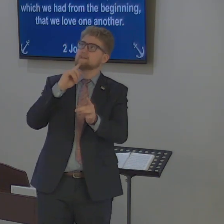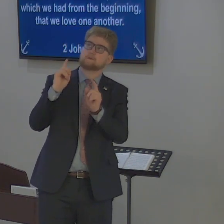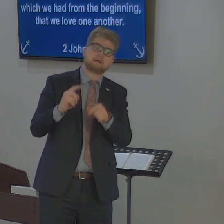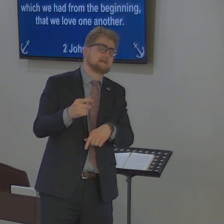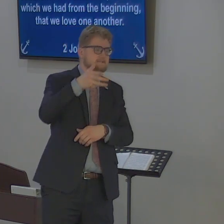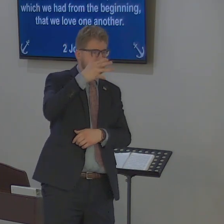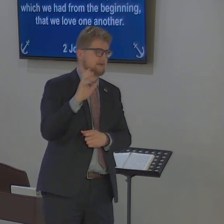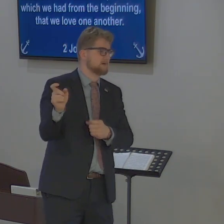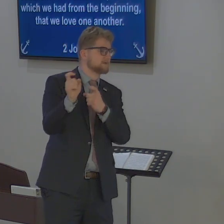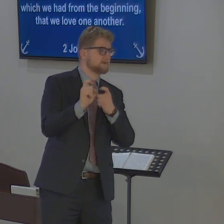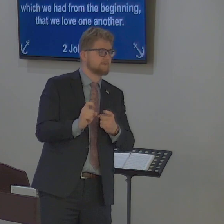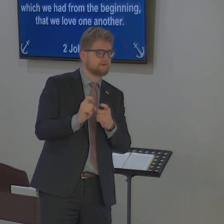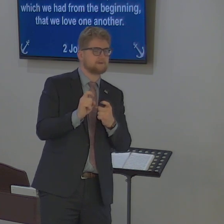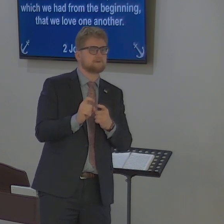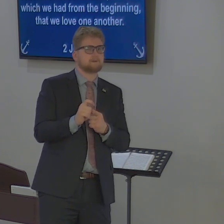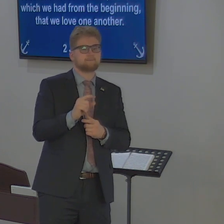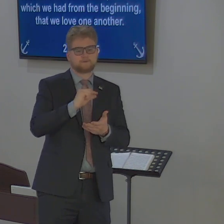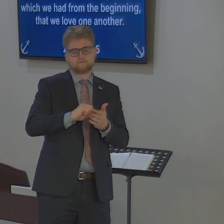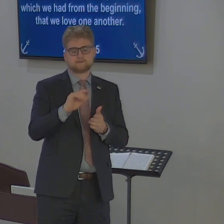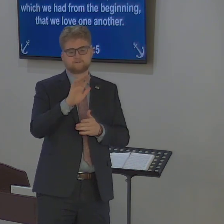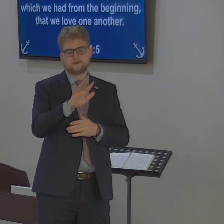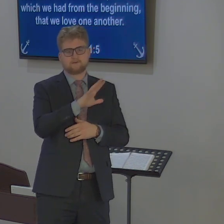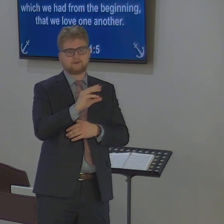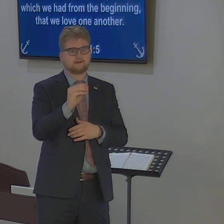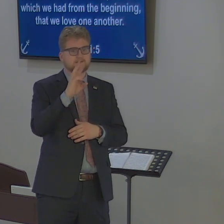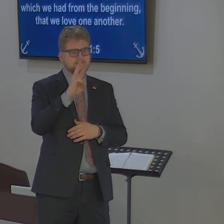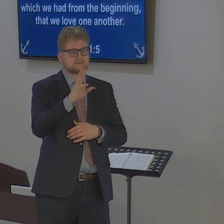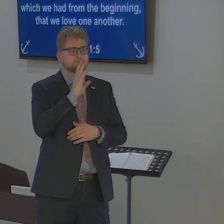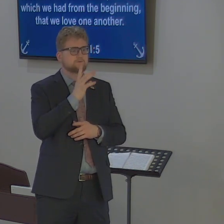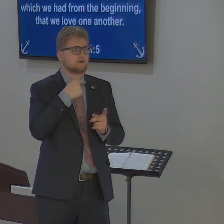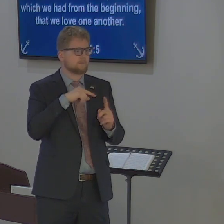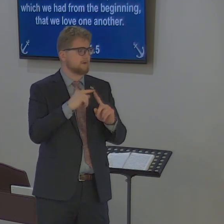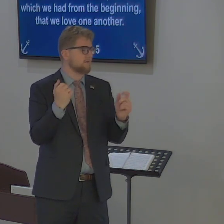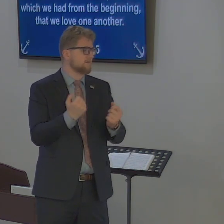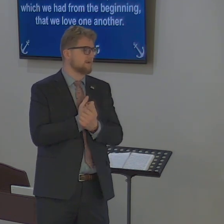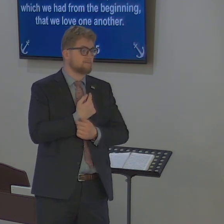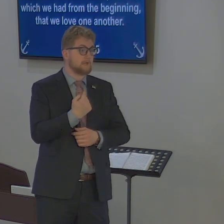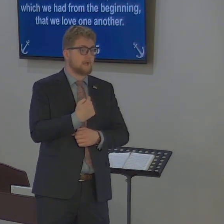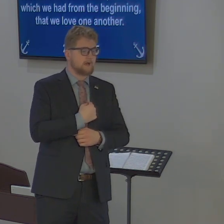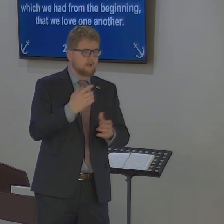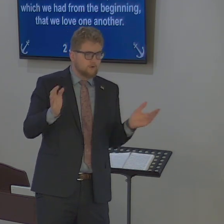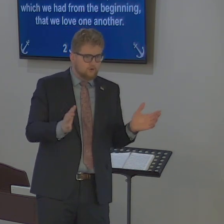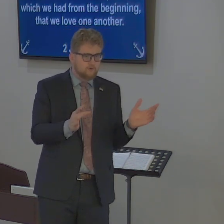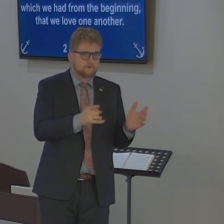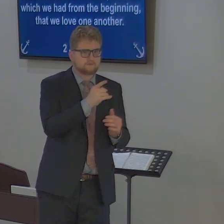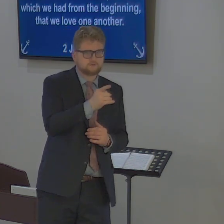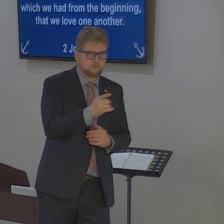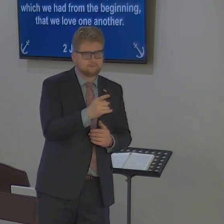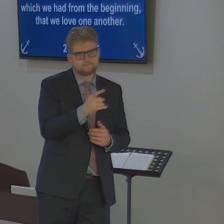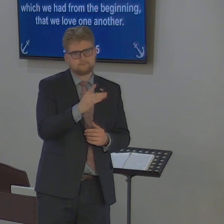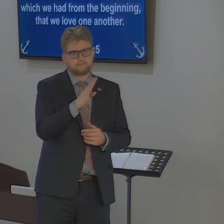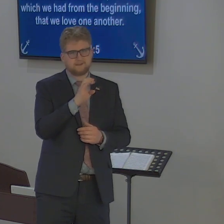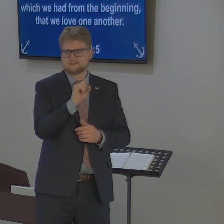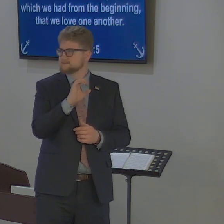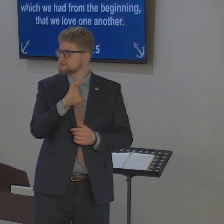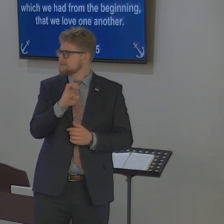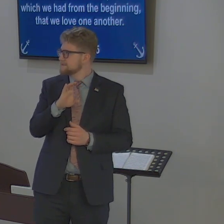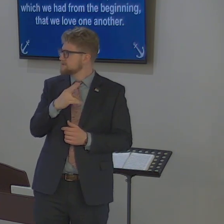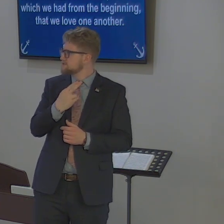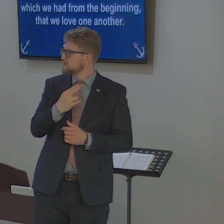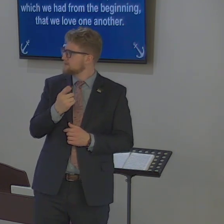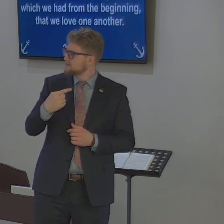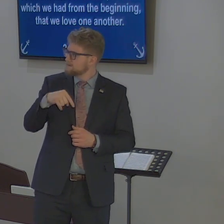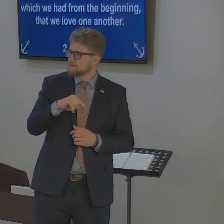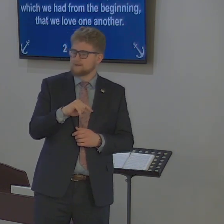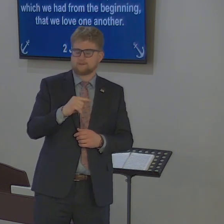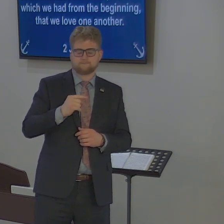to receive. Verse 5 and 6 talk about love. And I beseech thee, lady, not as though I wrote a new commandment unto thee, but that which we have had from